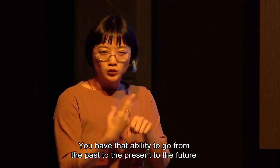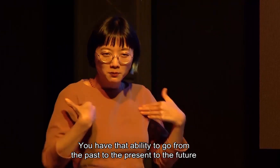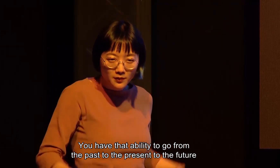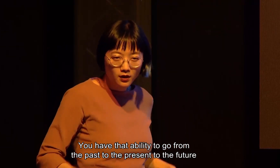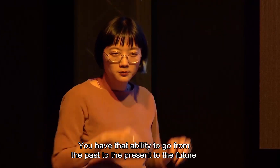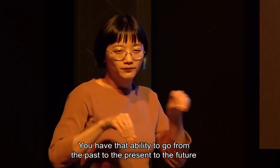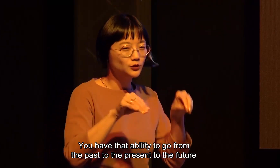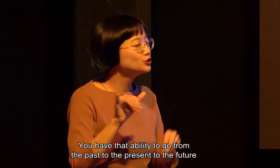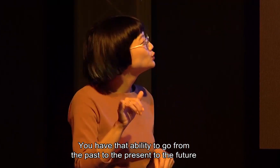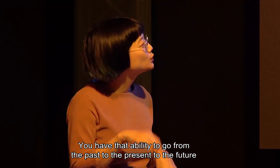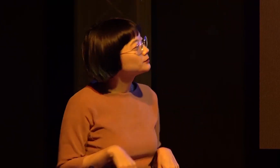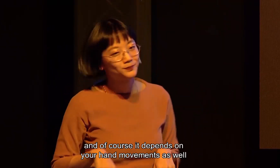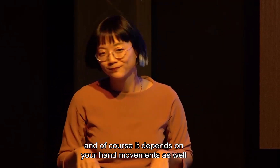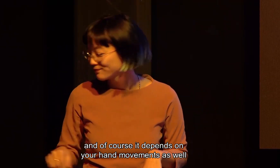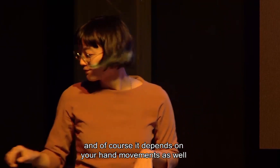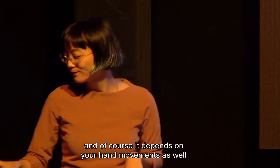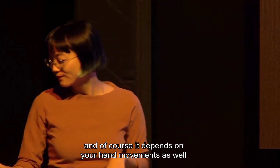the present to the future, and of course it depends on